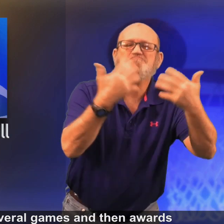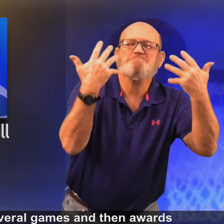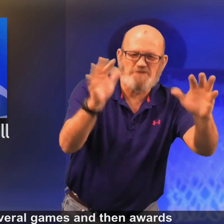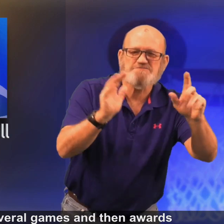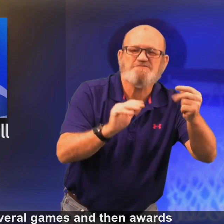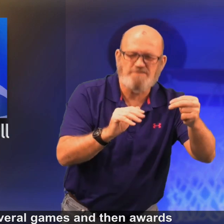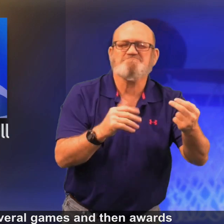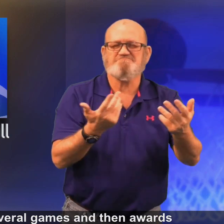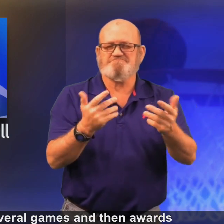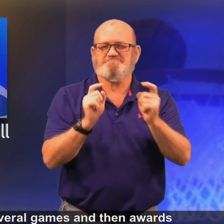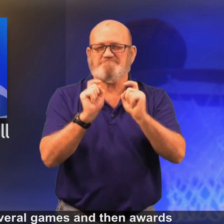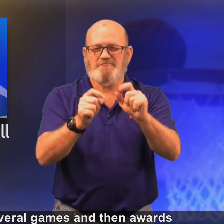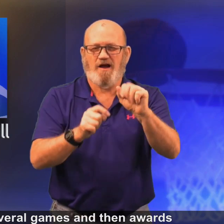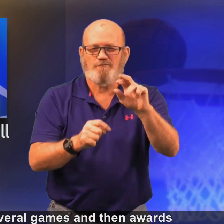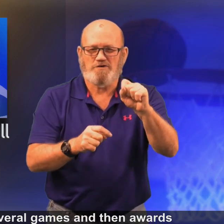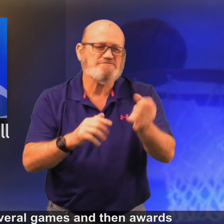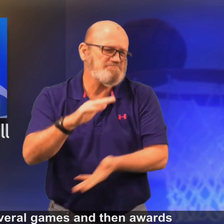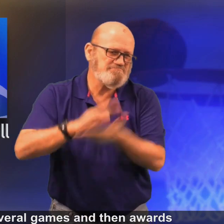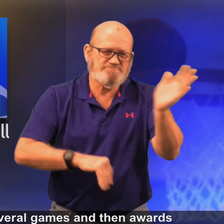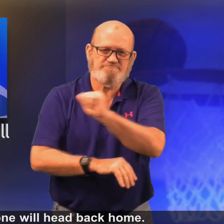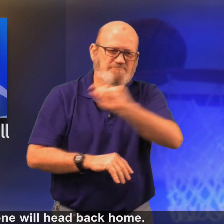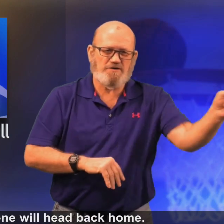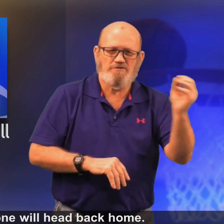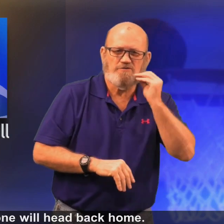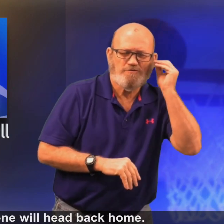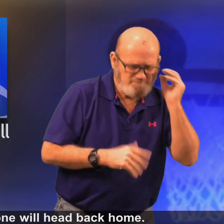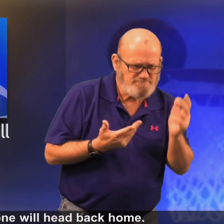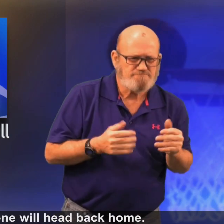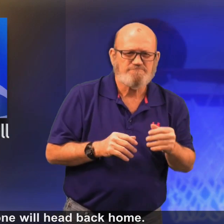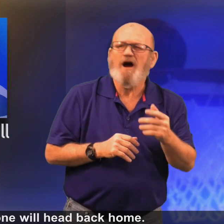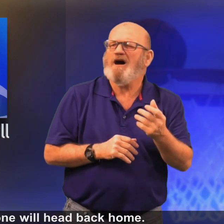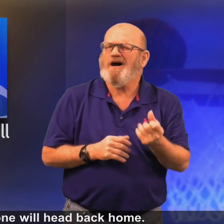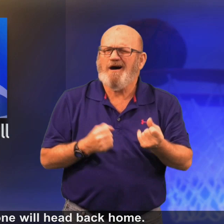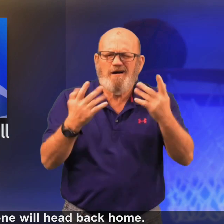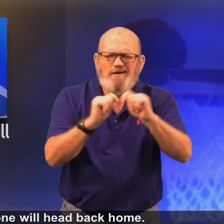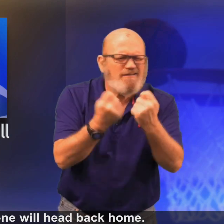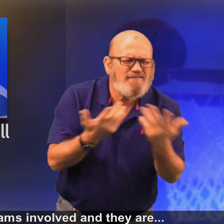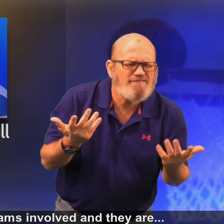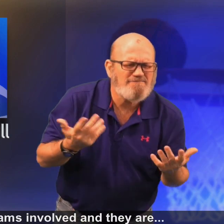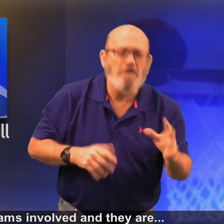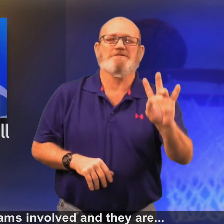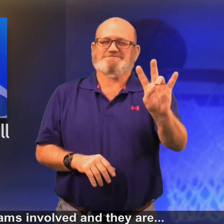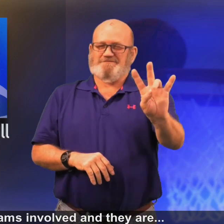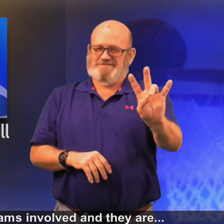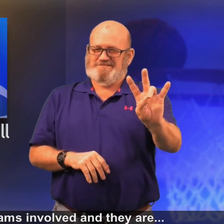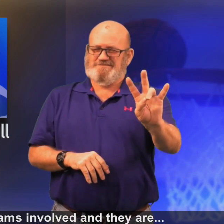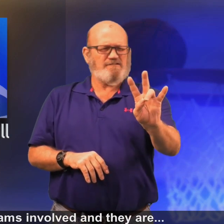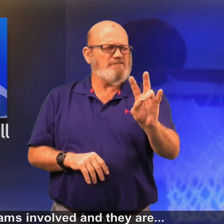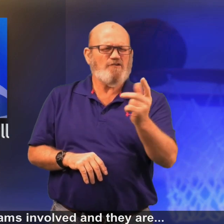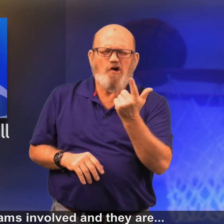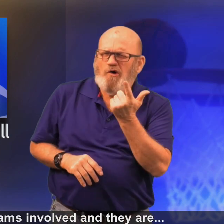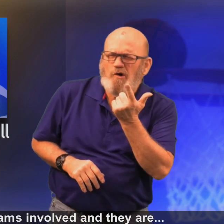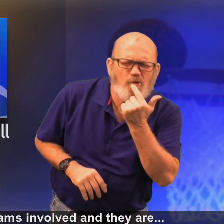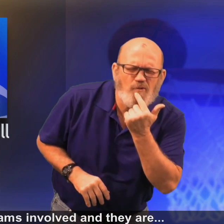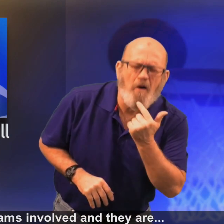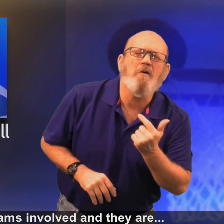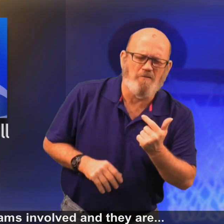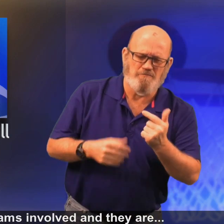several games and then awards, and everyone will head back home. There are seven teams involved, and they